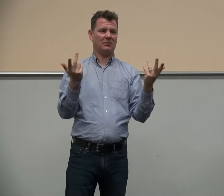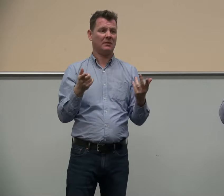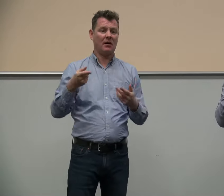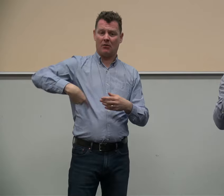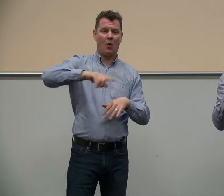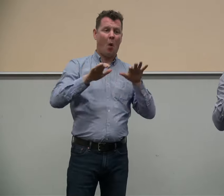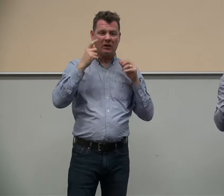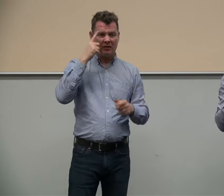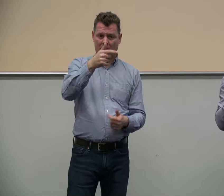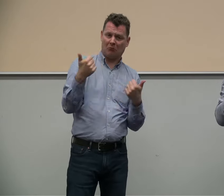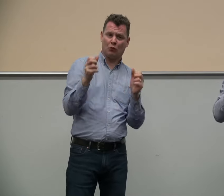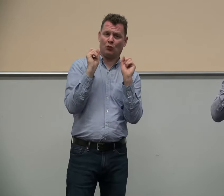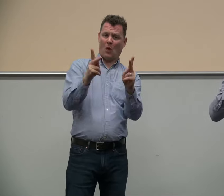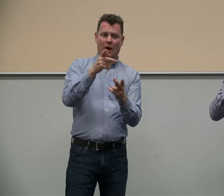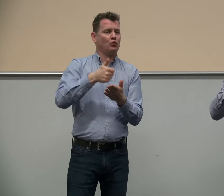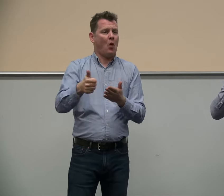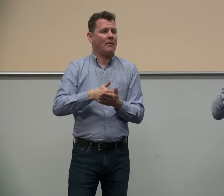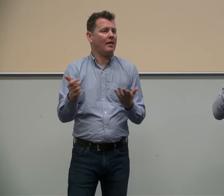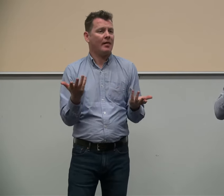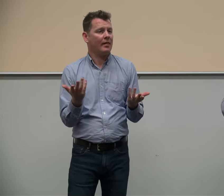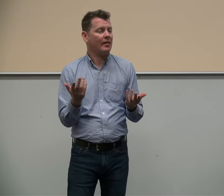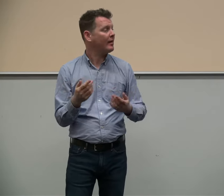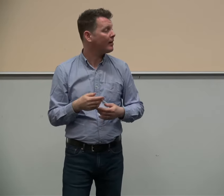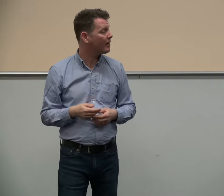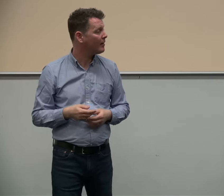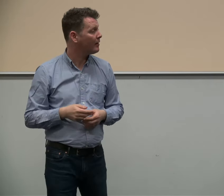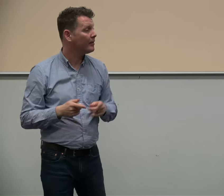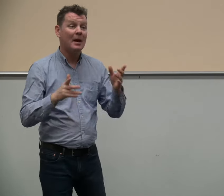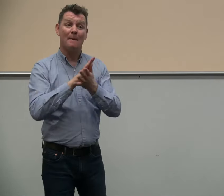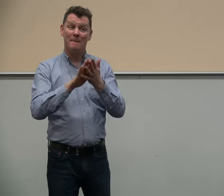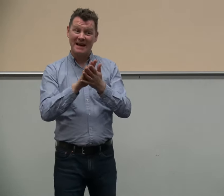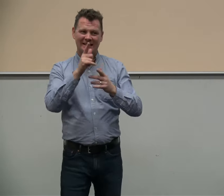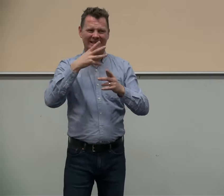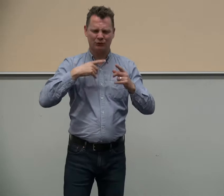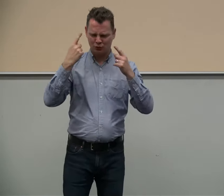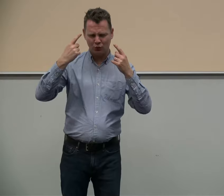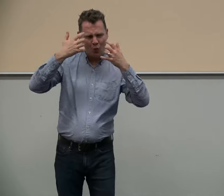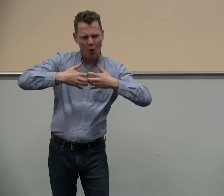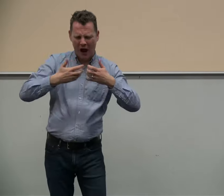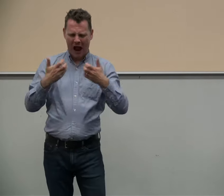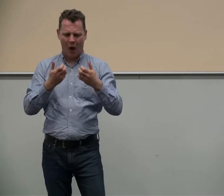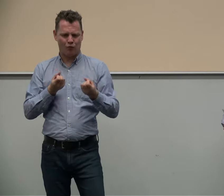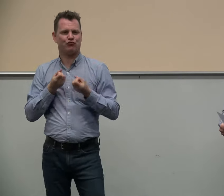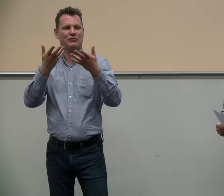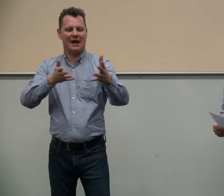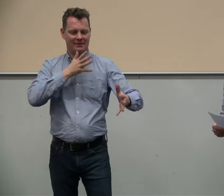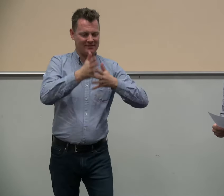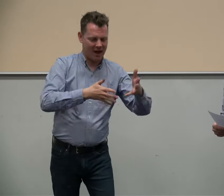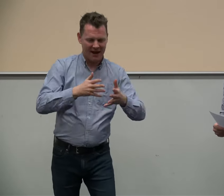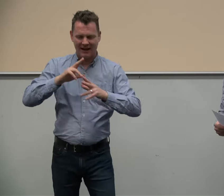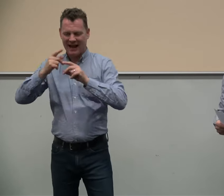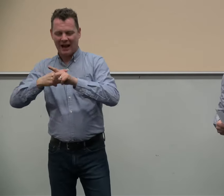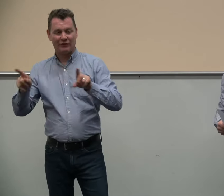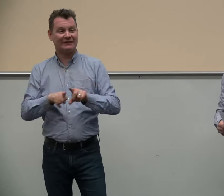And of course that means working in sign language and English, but what I've come to realise is it also means thinking very carefully